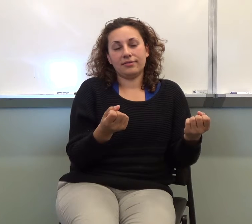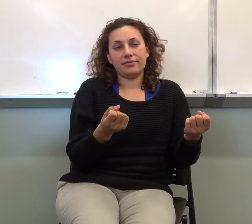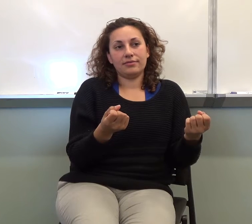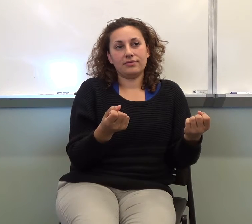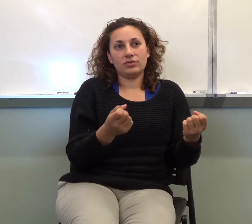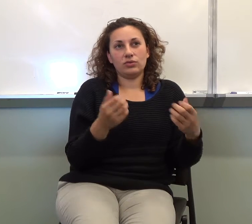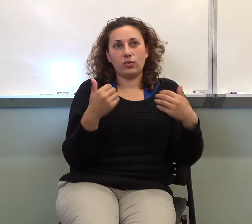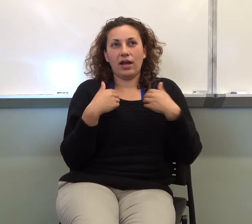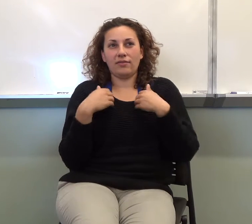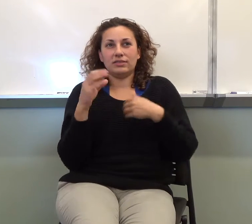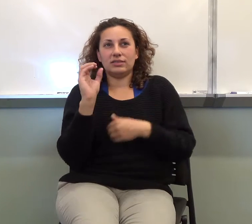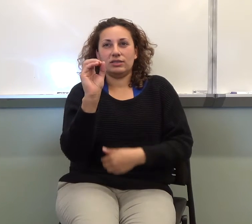0.9958.